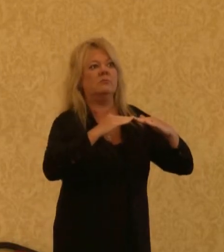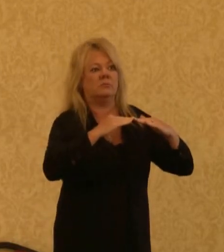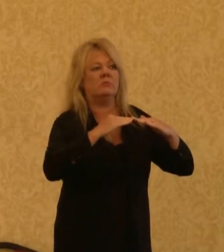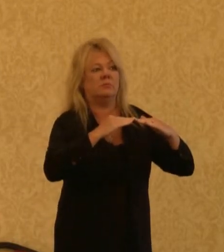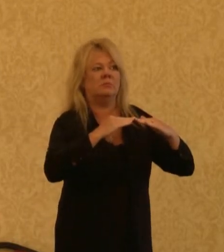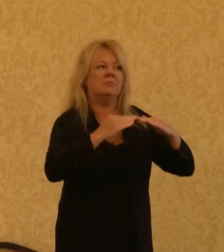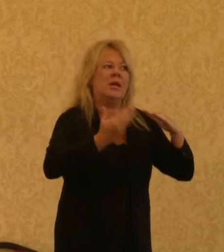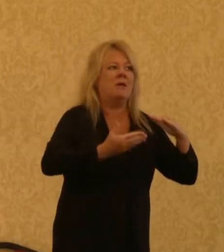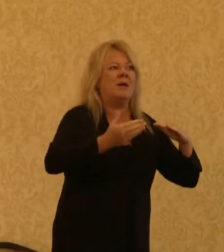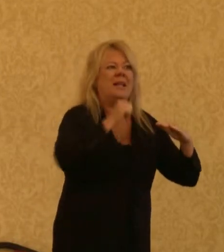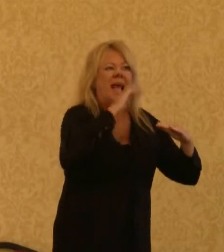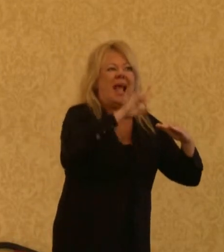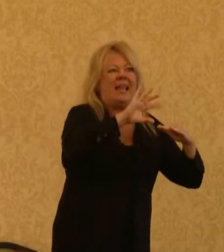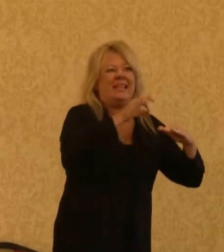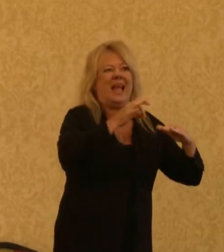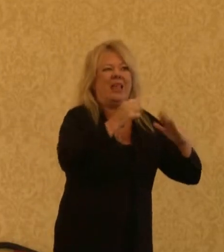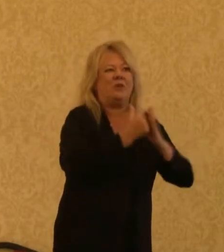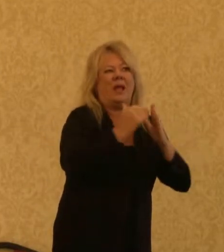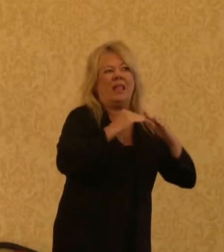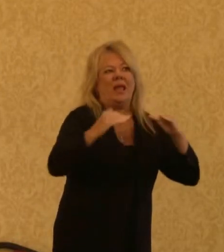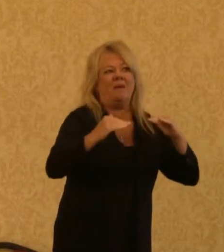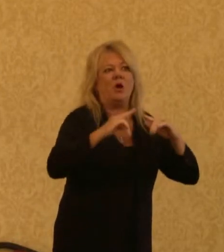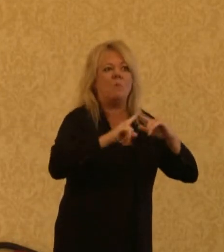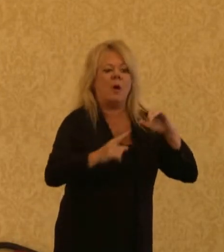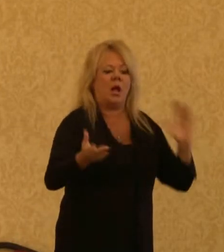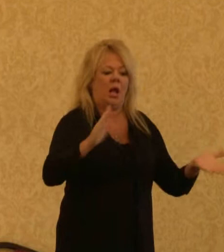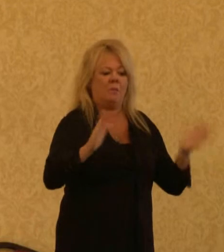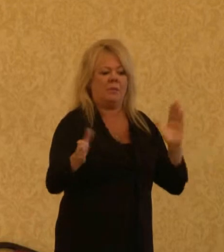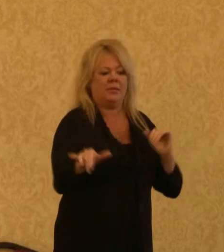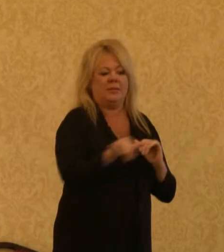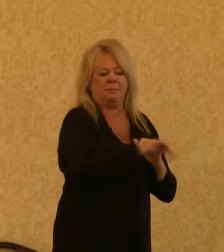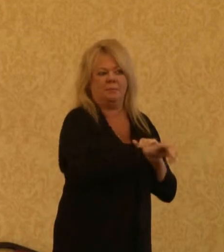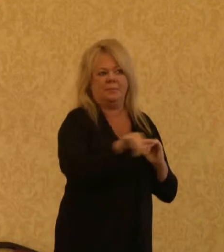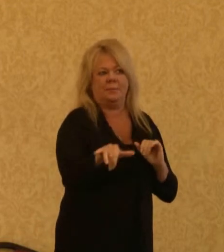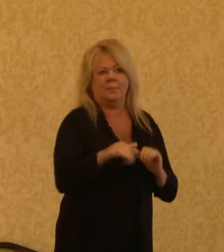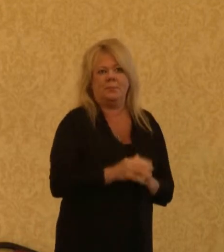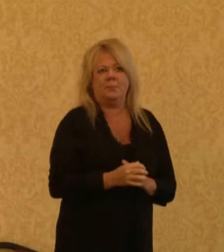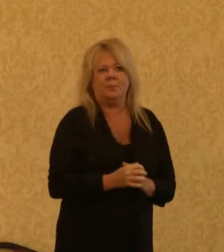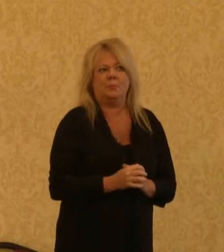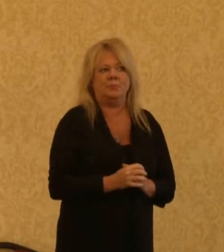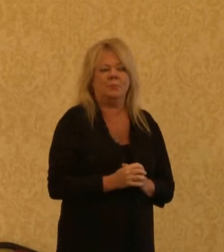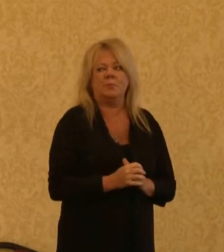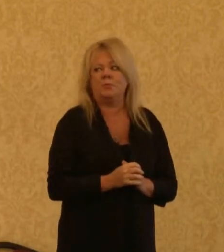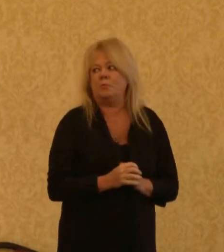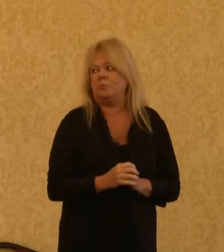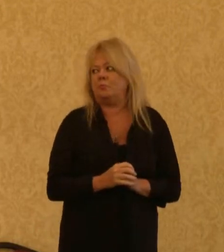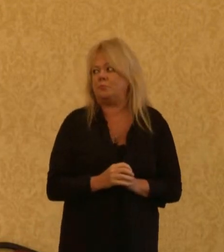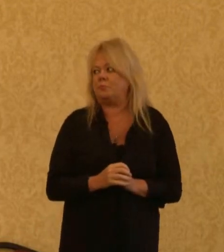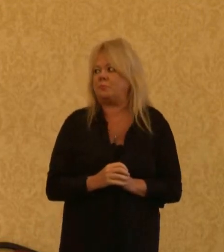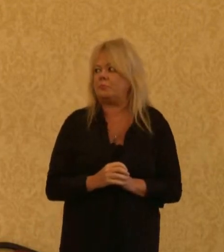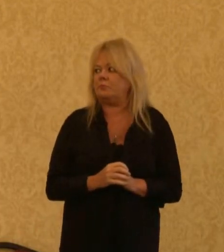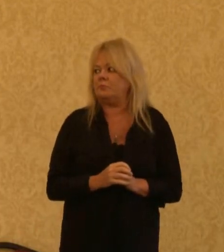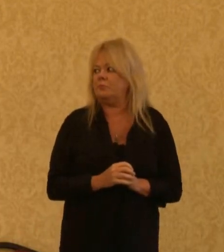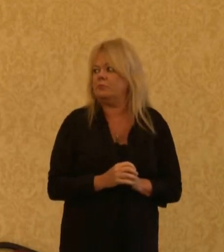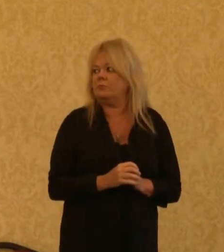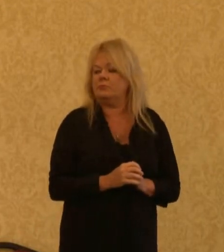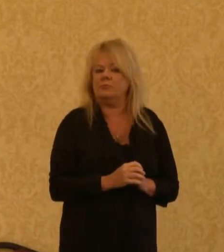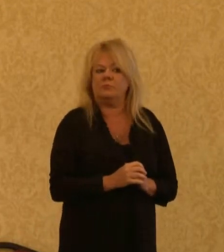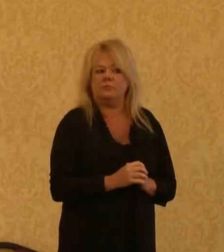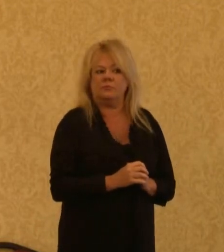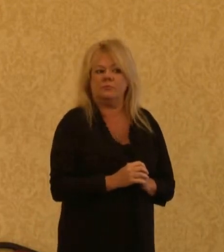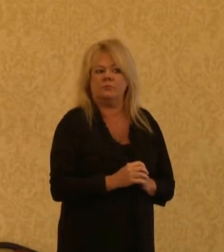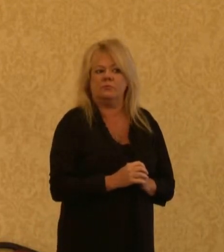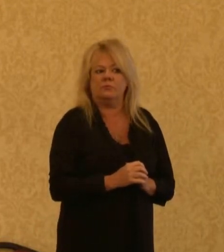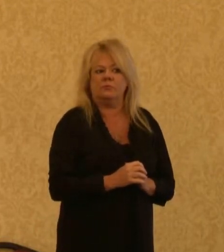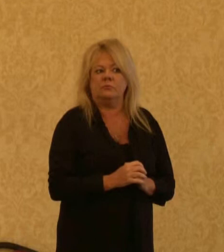some kind of education, even if it's not the best, and their skills may range from pre-literate to almost